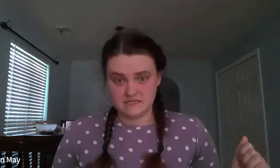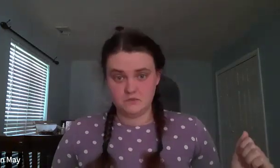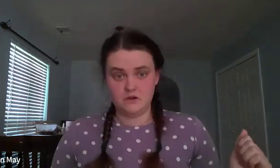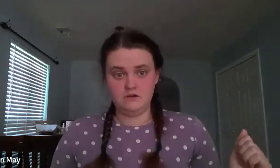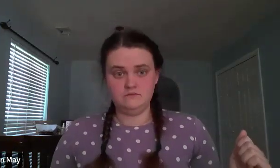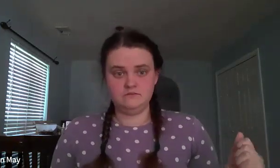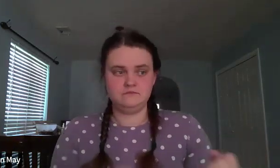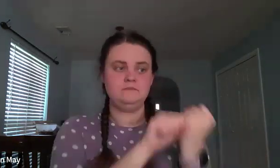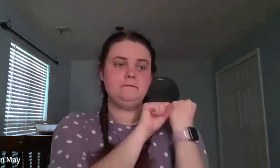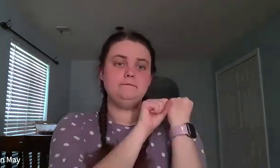Baseball.